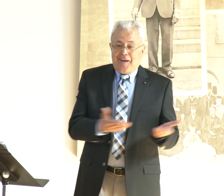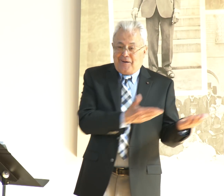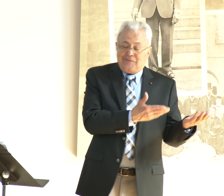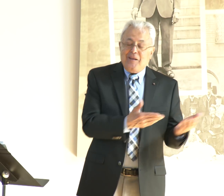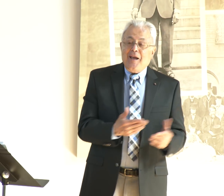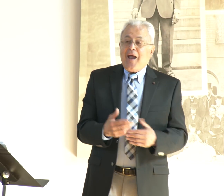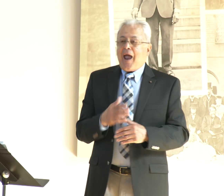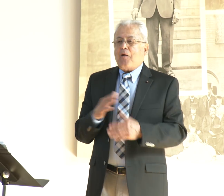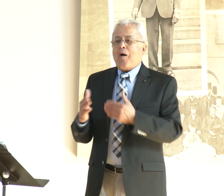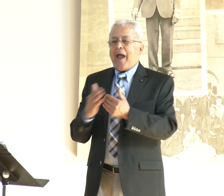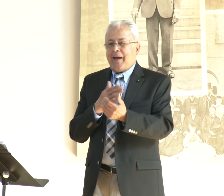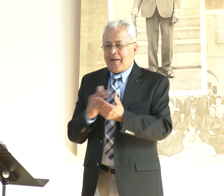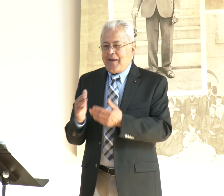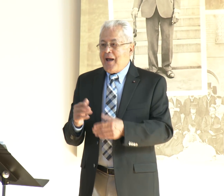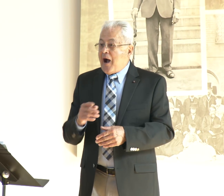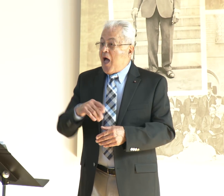It was well protected, that thing.